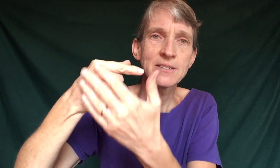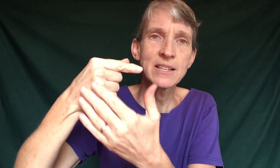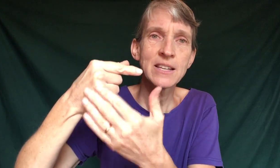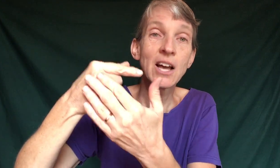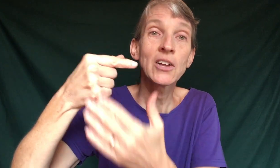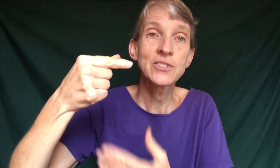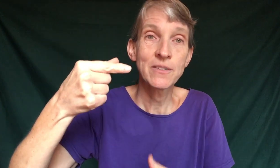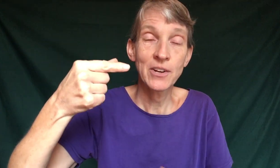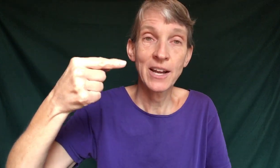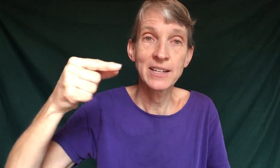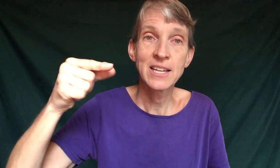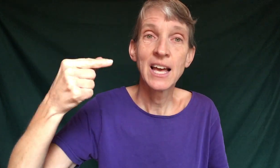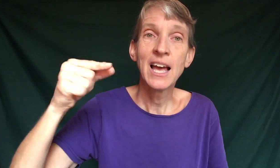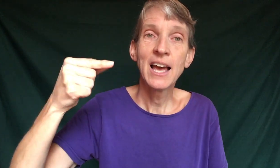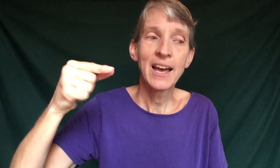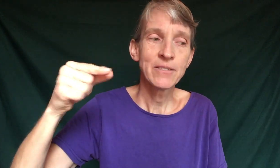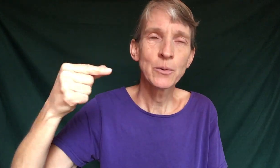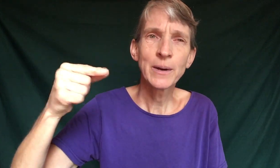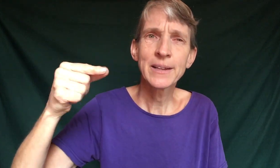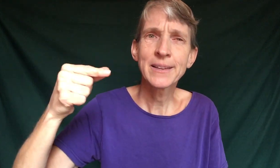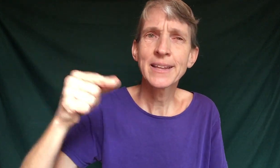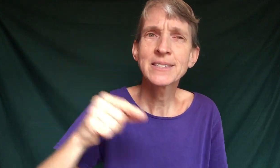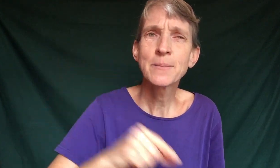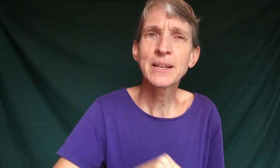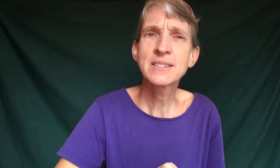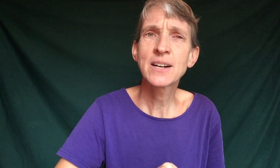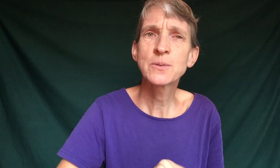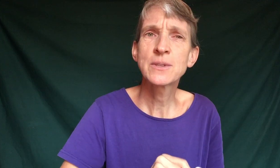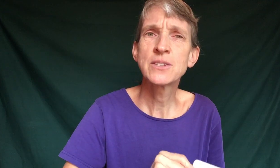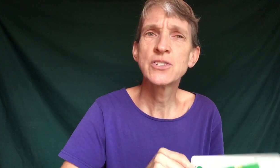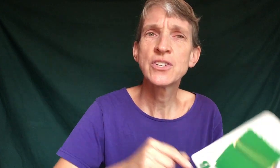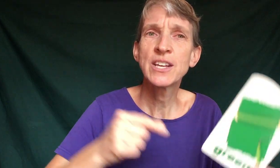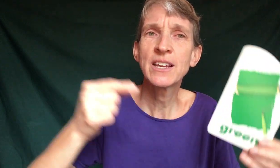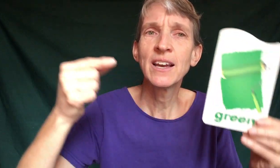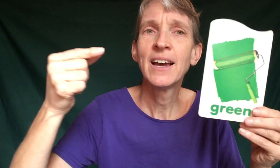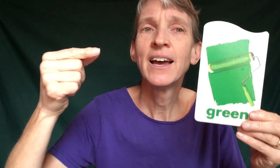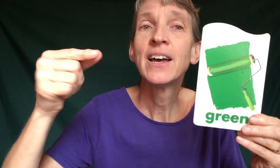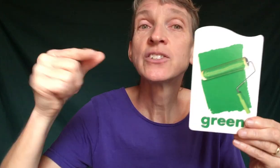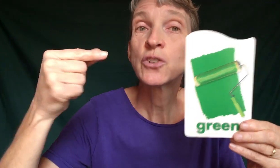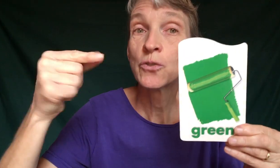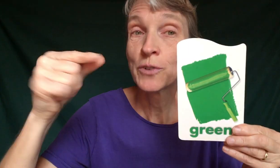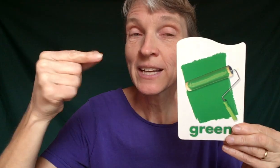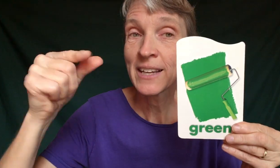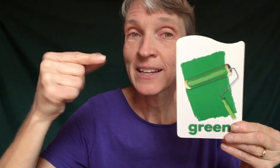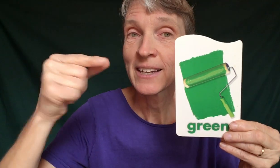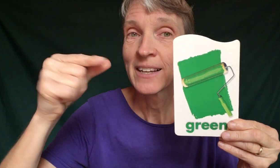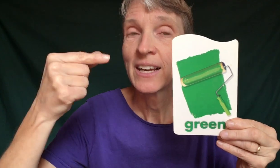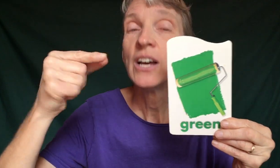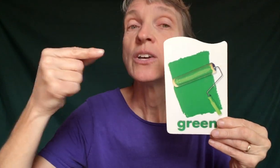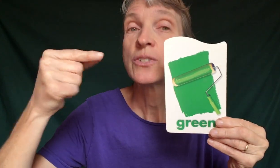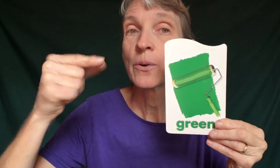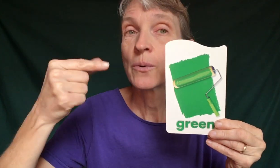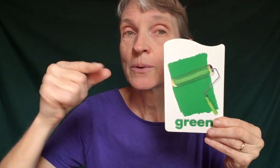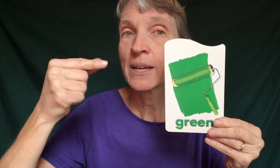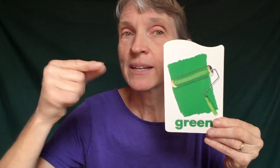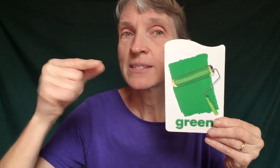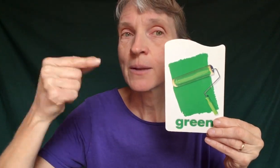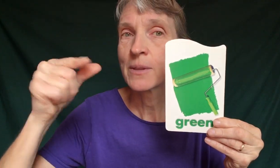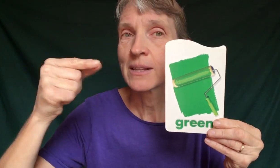see the knuckles of your hand. If you wiggle it, that's something that starts with a G. It's green. So green is done with a little